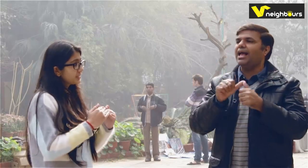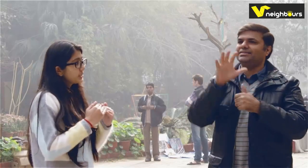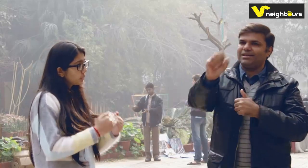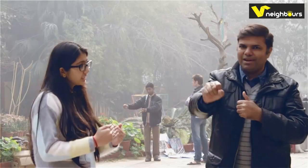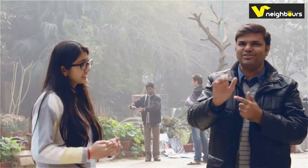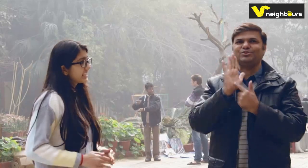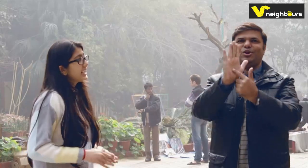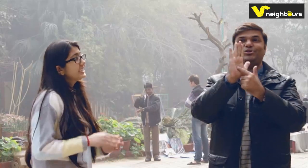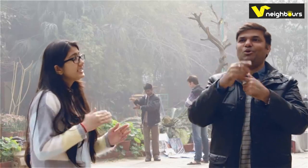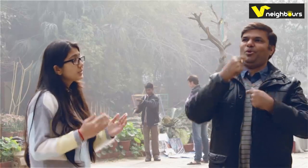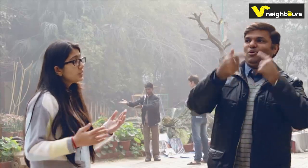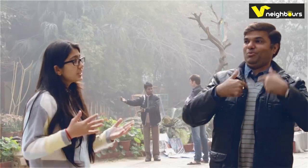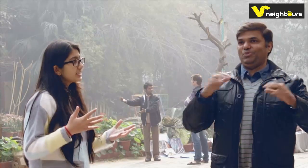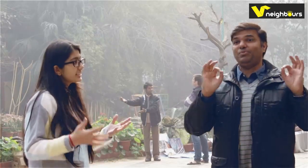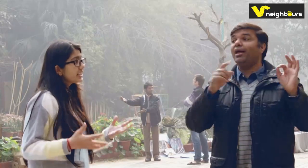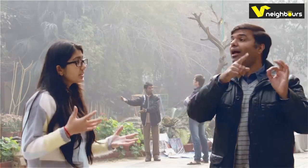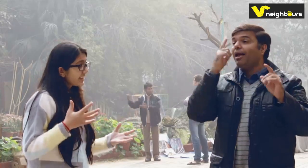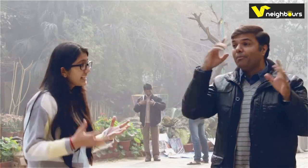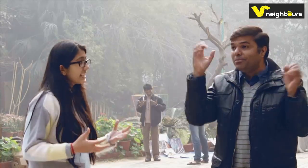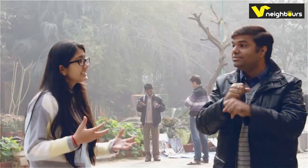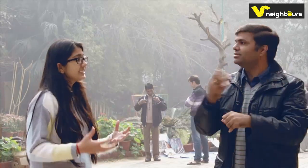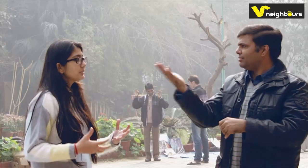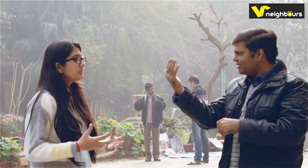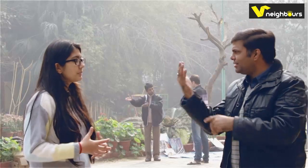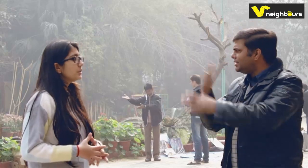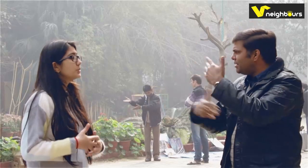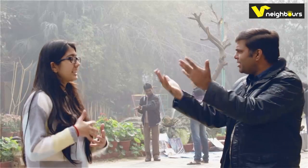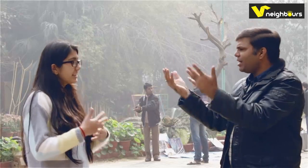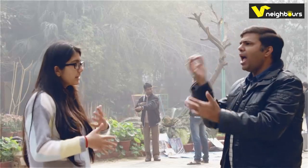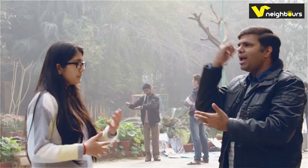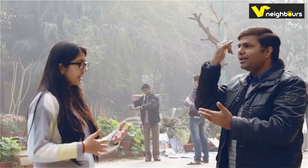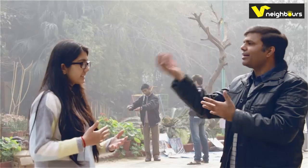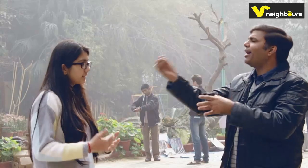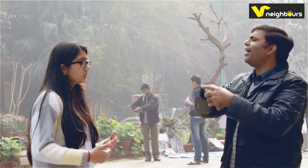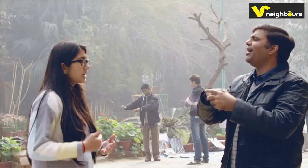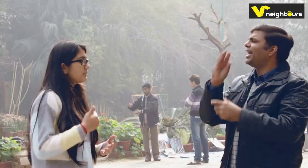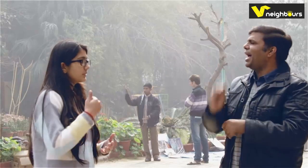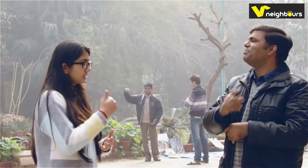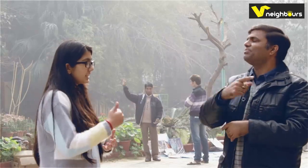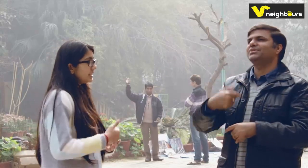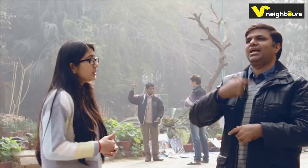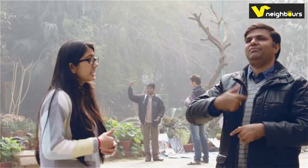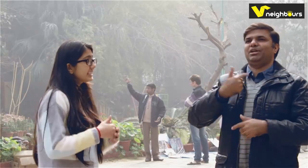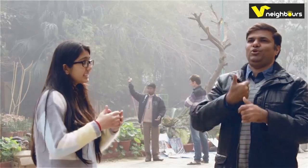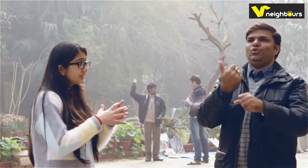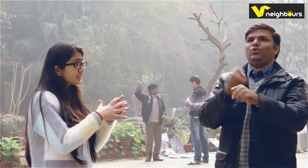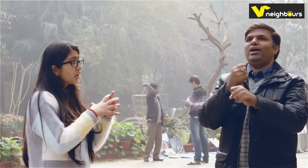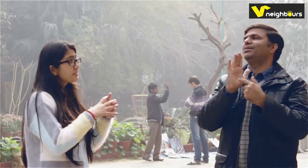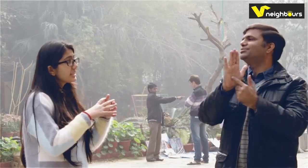country works, there are very less disabled people who stand up, like who come out. So if they're not making